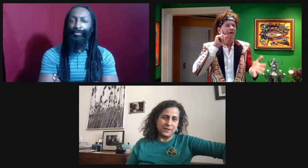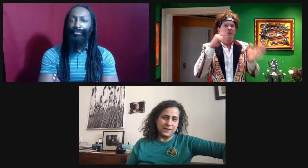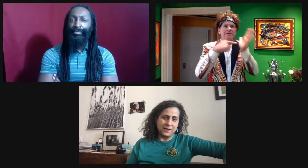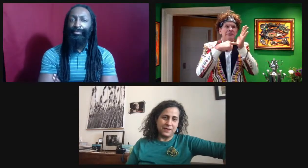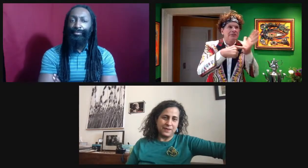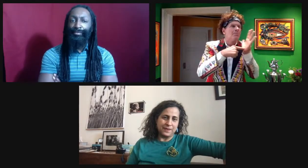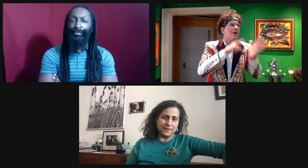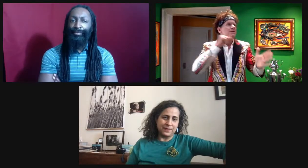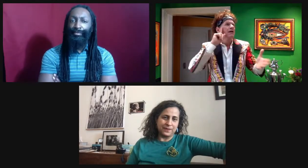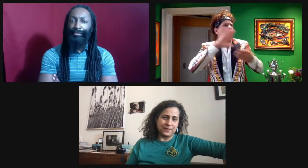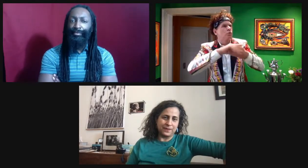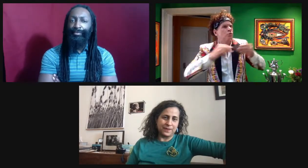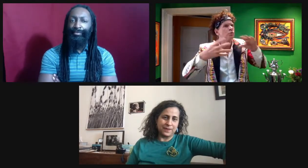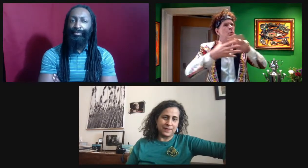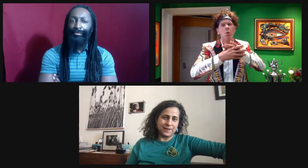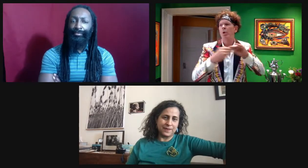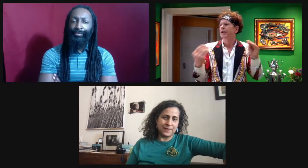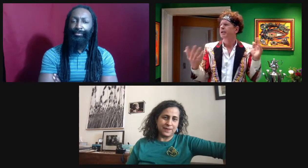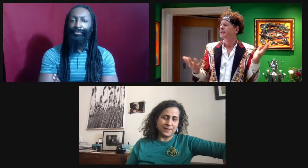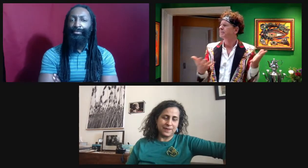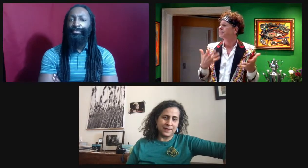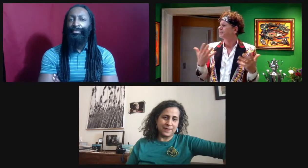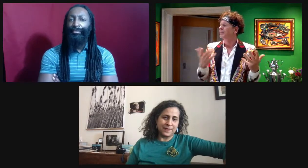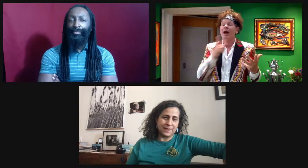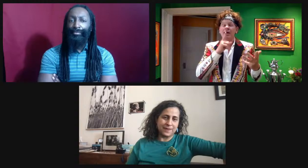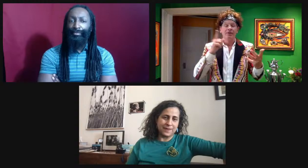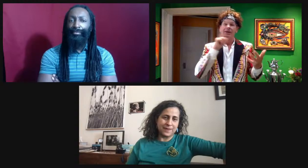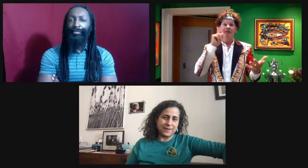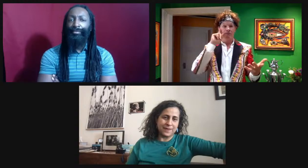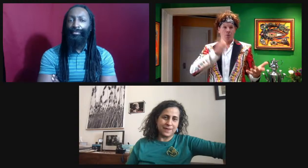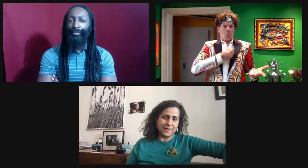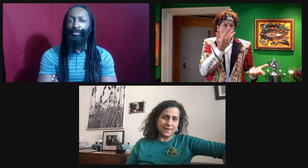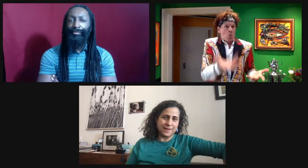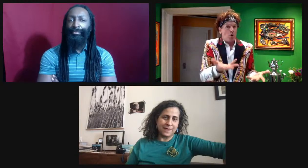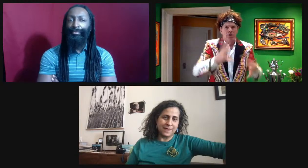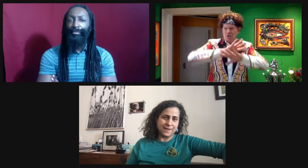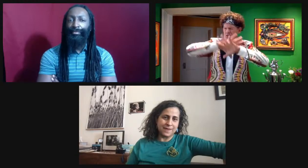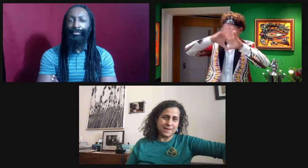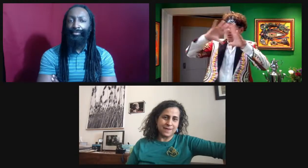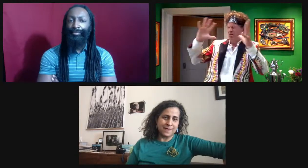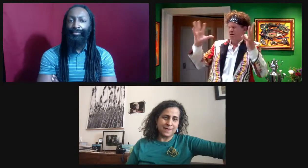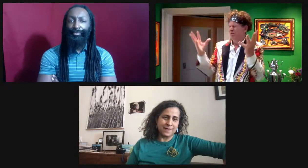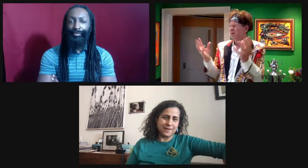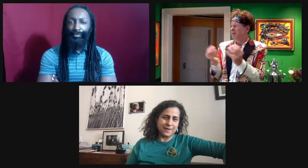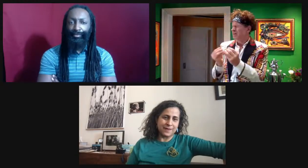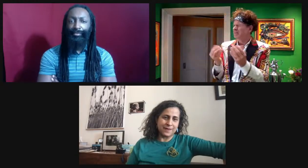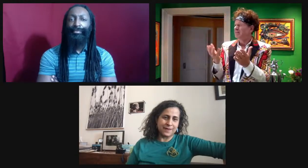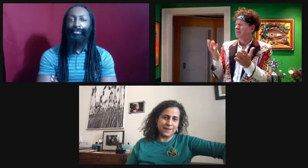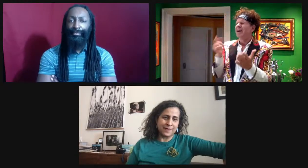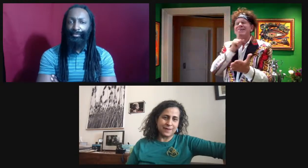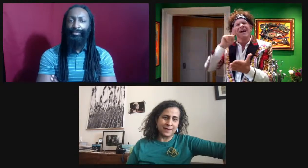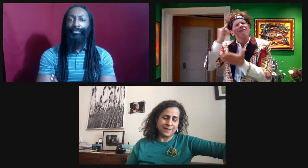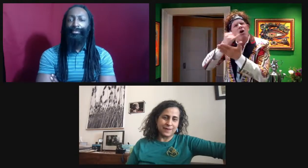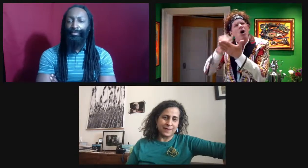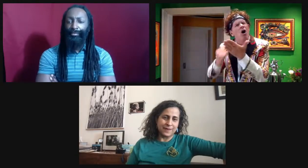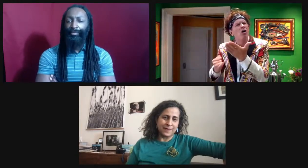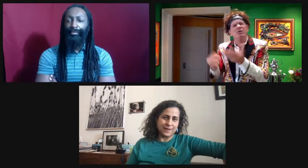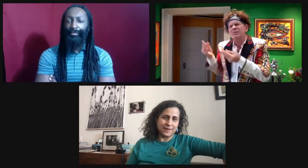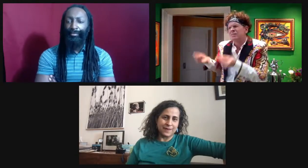You know, deaf expression, deaf stories, deaf examples, poetry. You